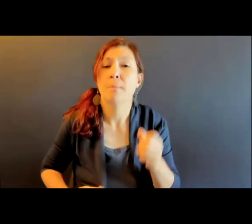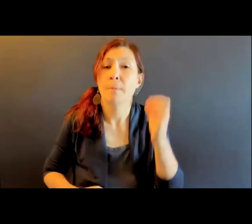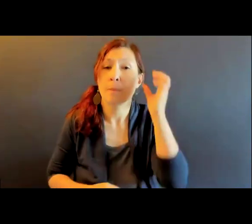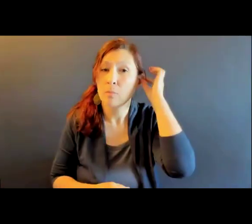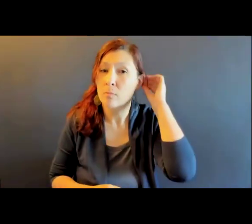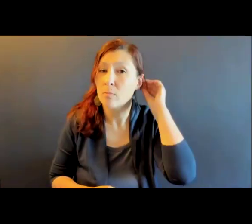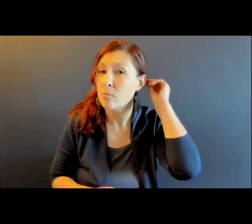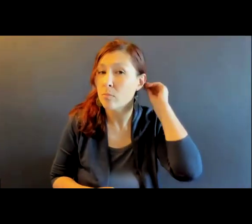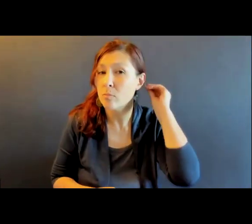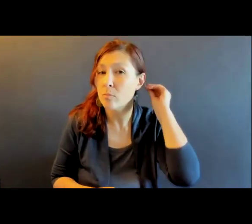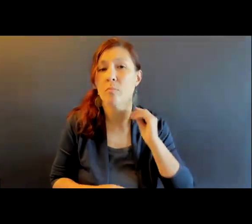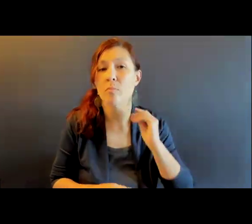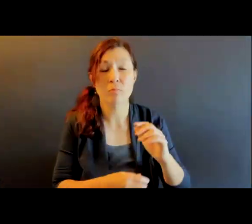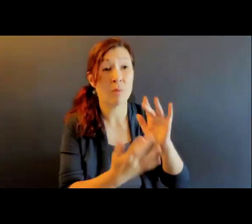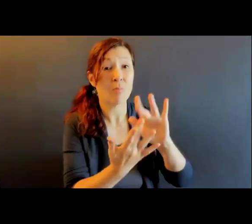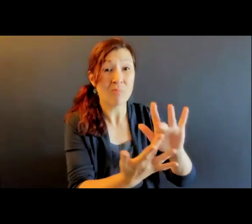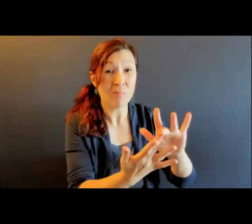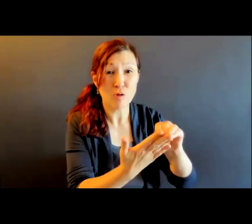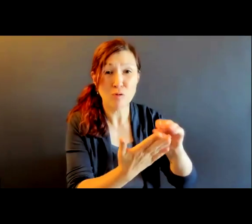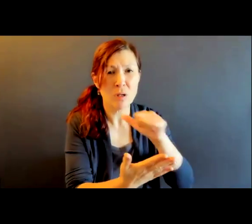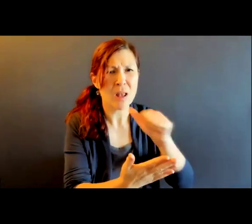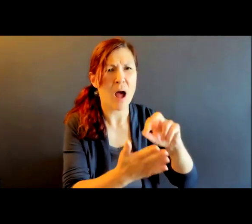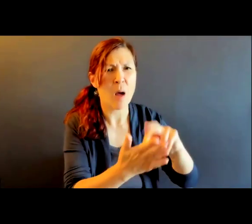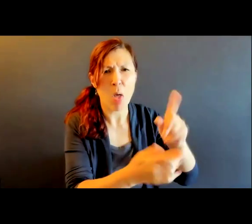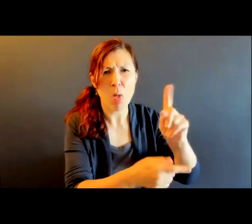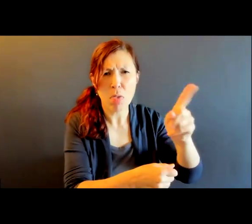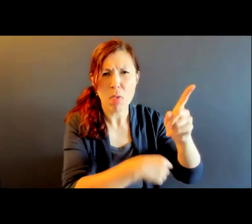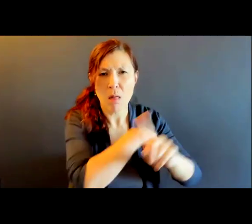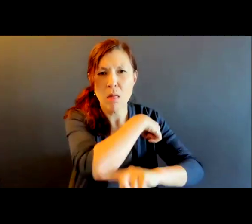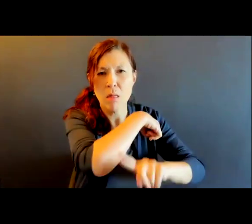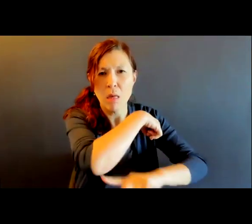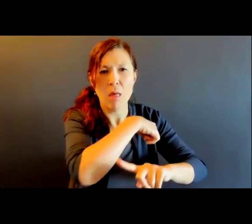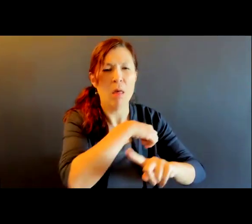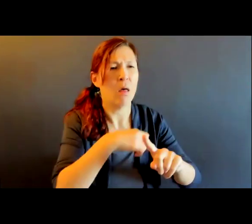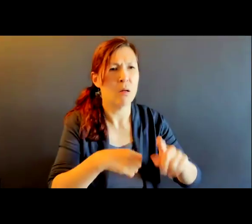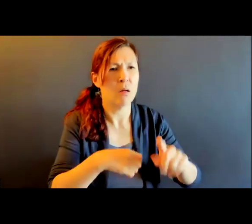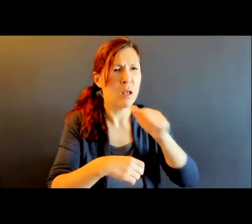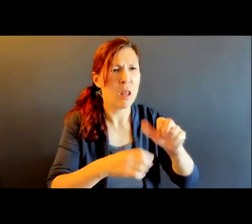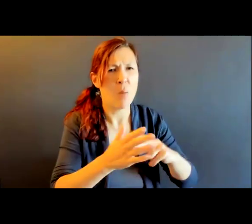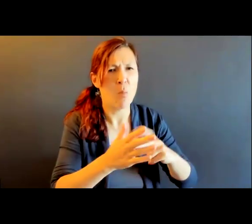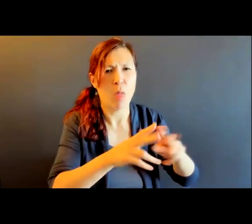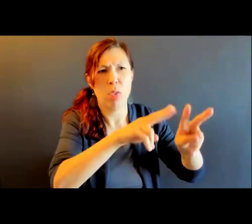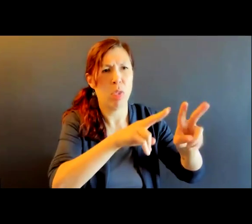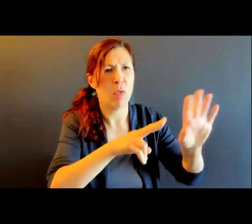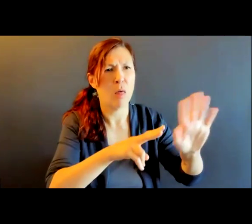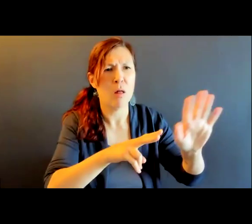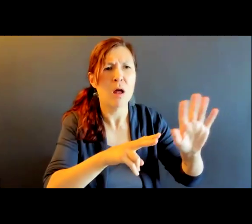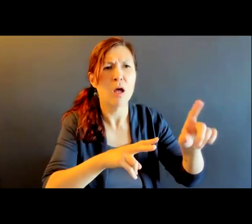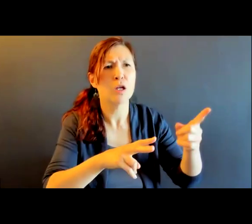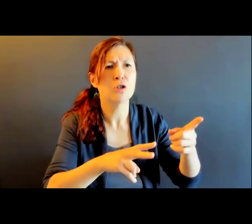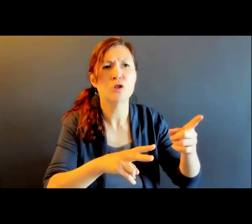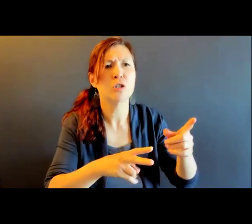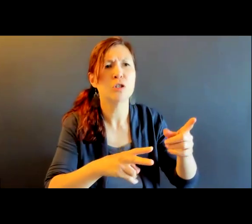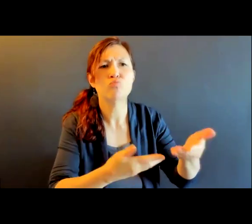like penalize them, to judge in any way. This was really just to say, welcome back. We miss you. When you're not here, we